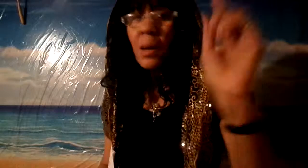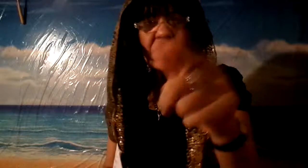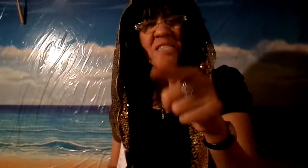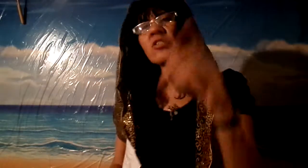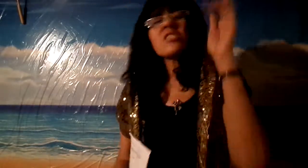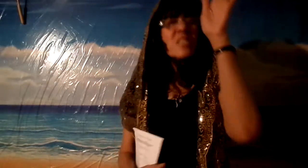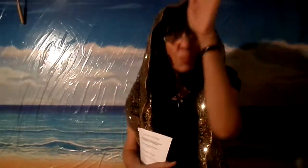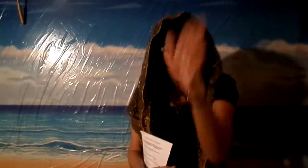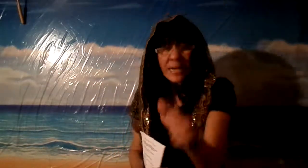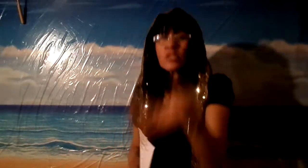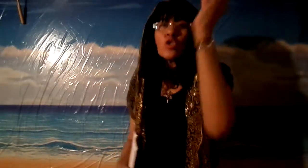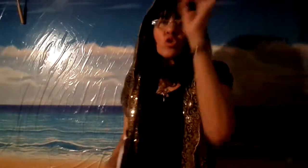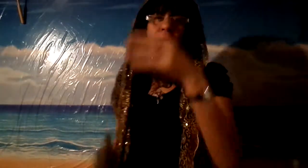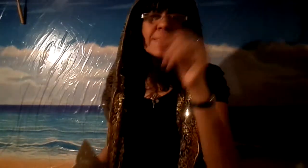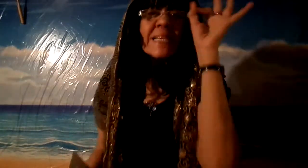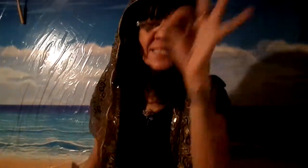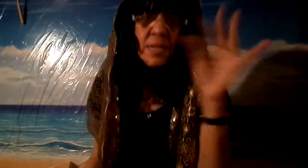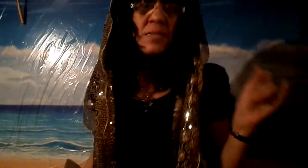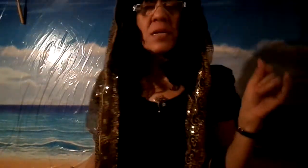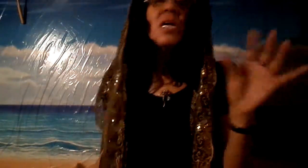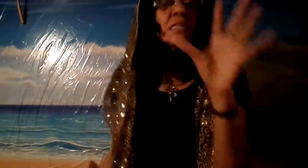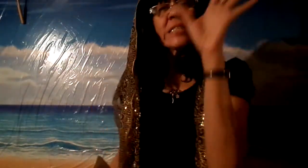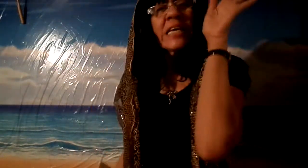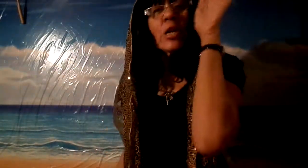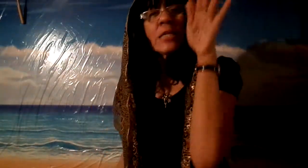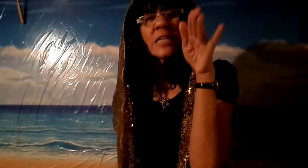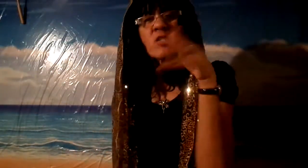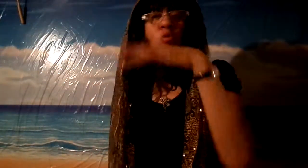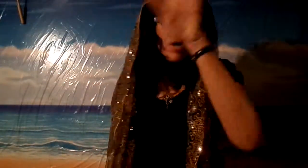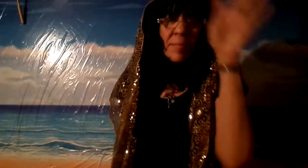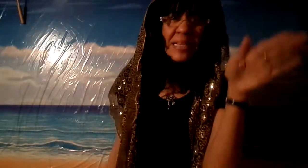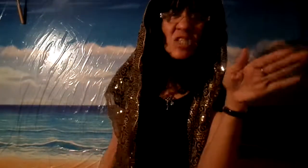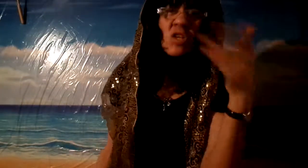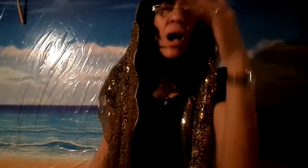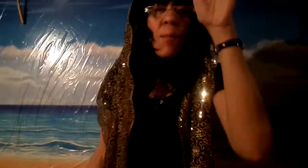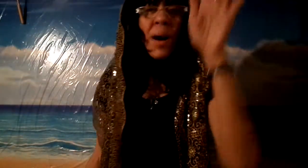God bless you. This is the Bonjour Yolanda Salas. They're going to let you a message about